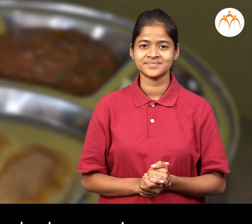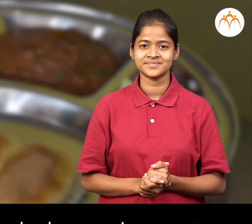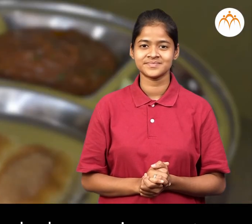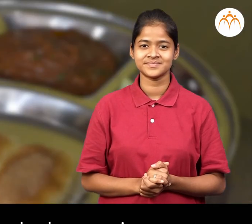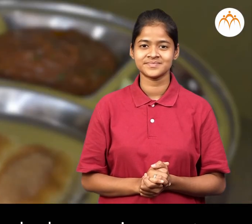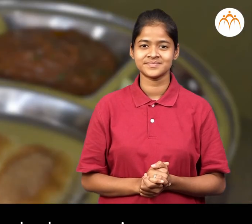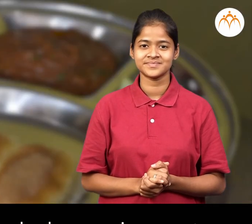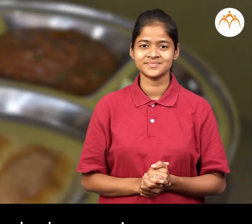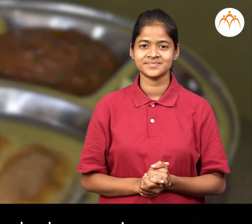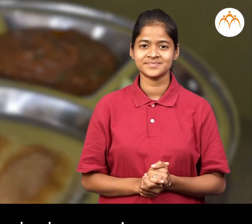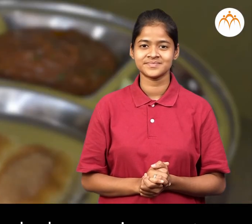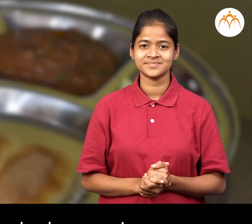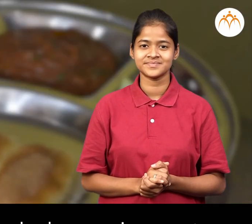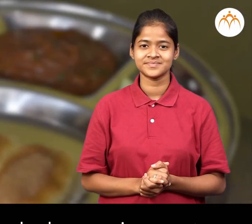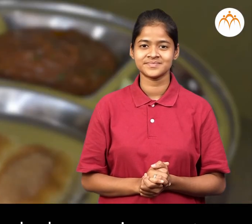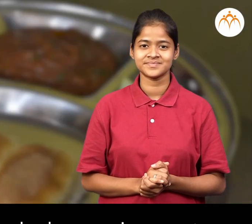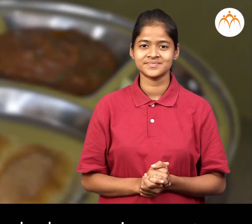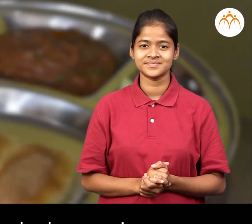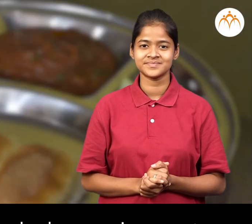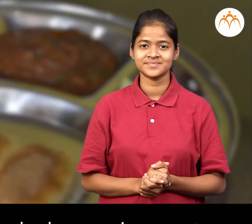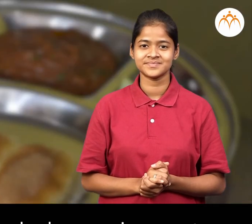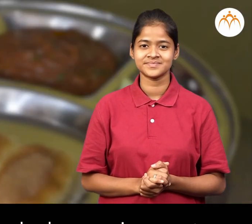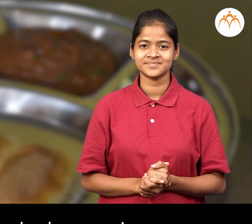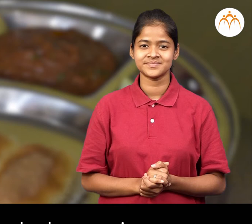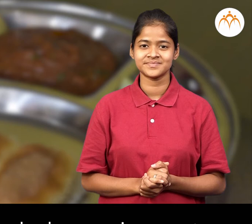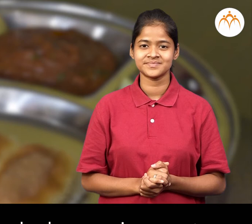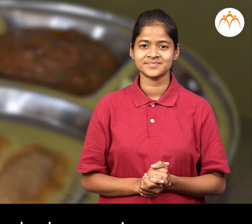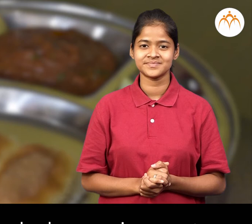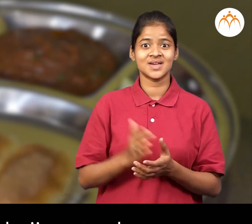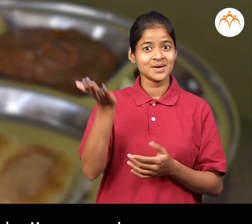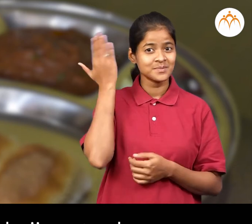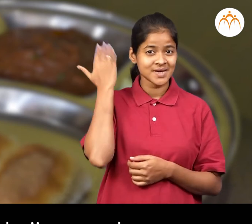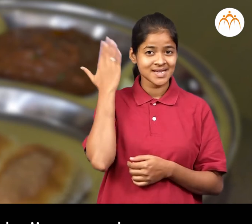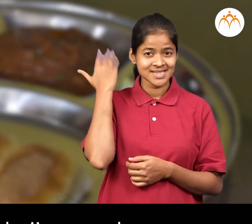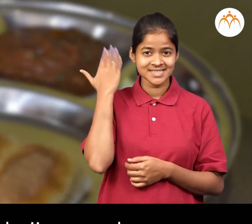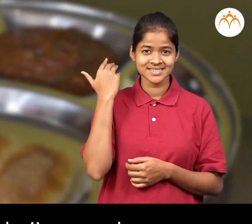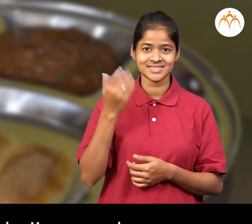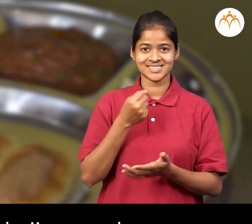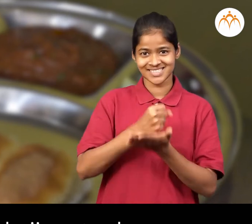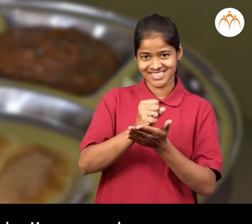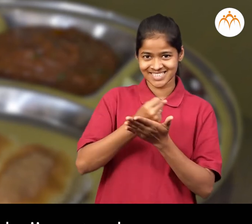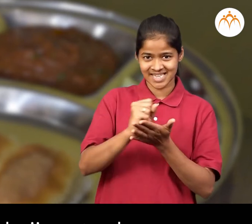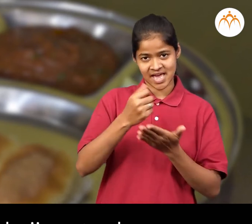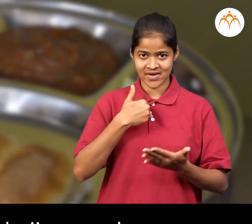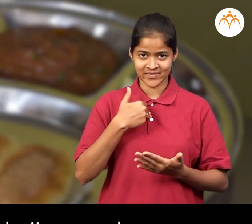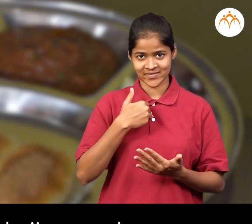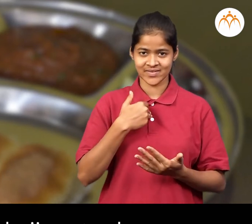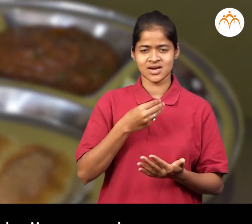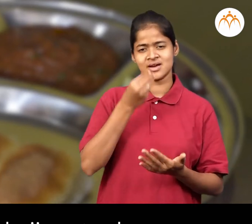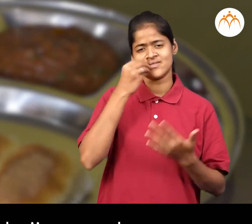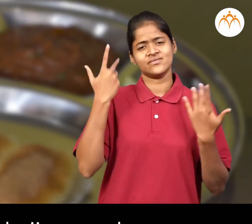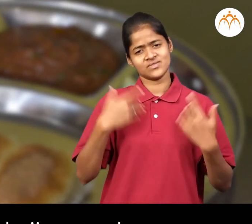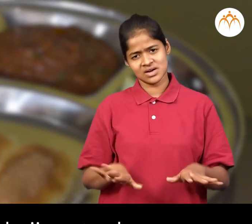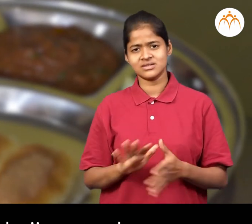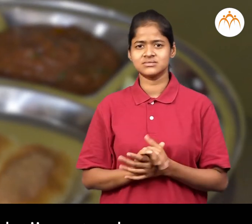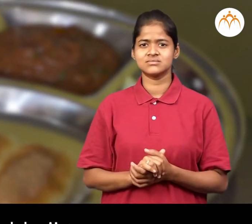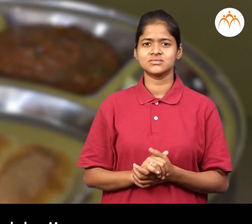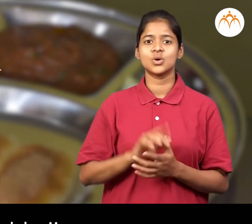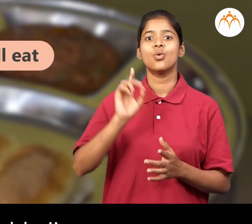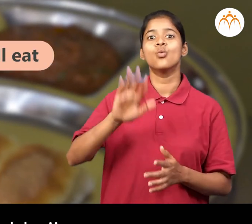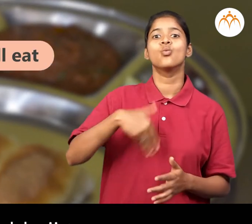The form of the root verb changes in a sentence. I ate pav bhaji yesterday.